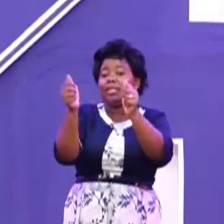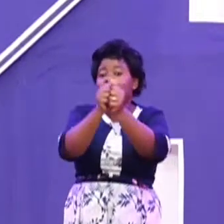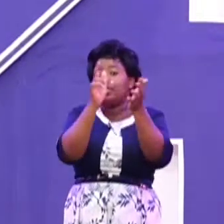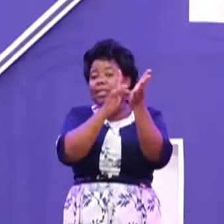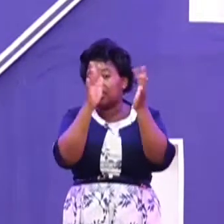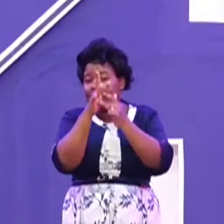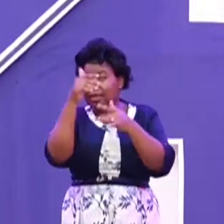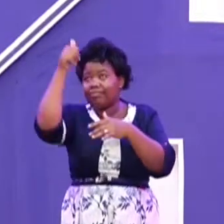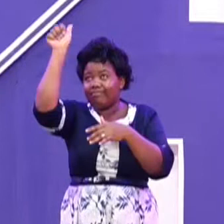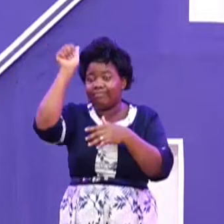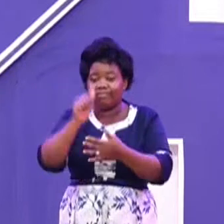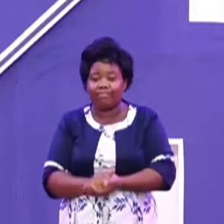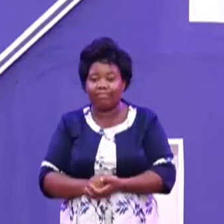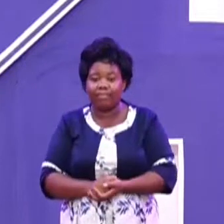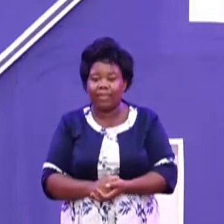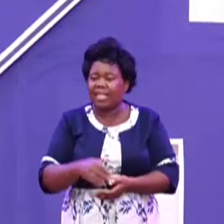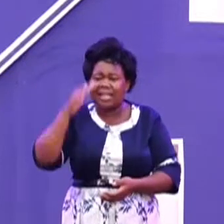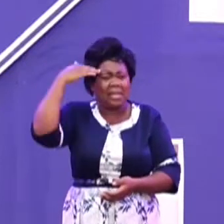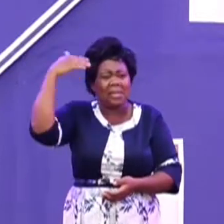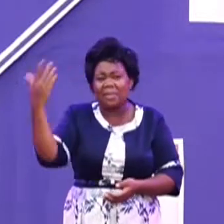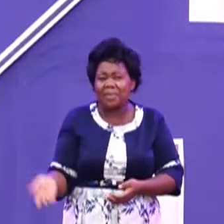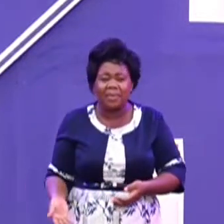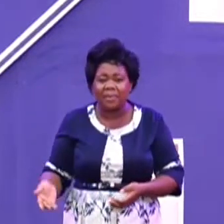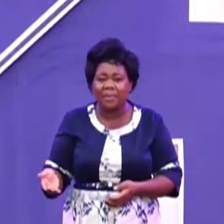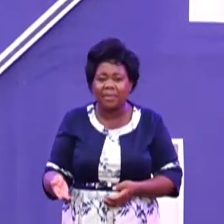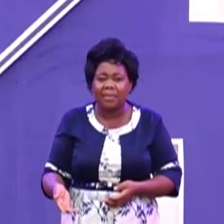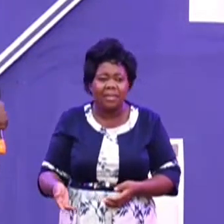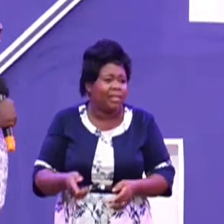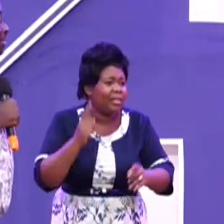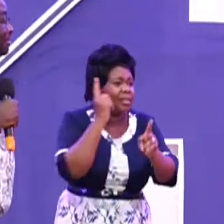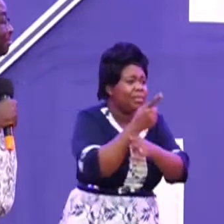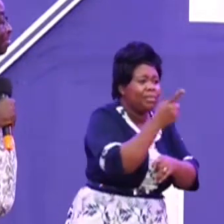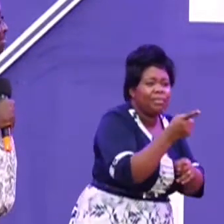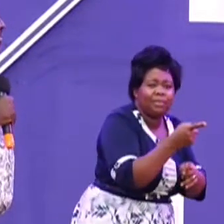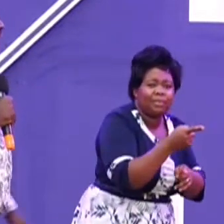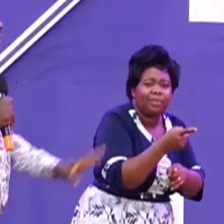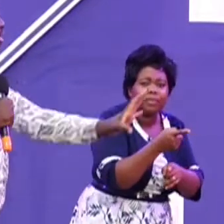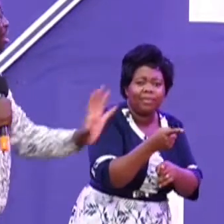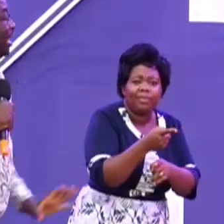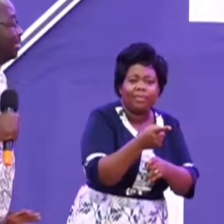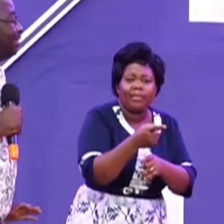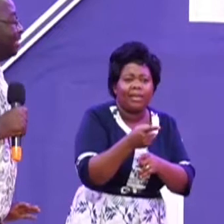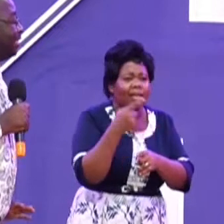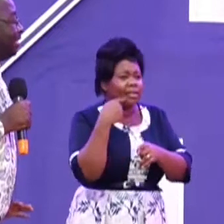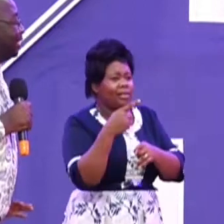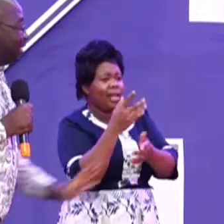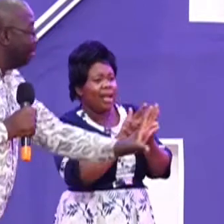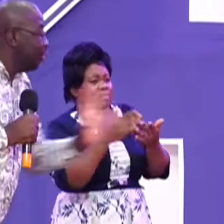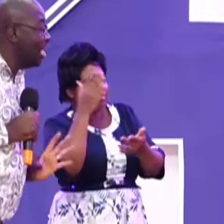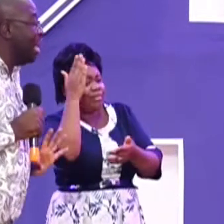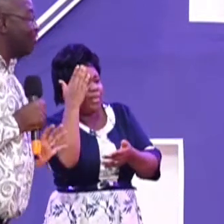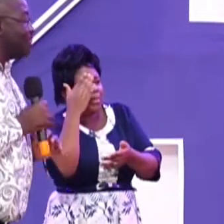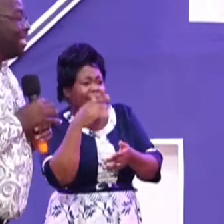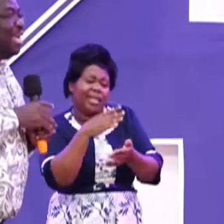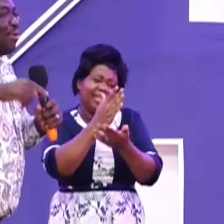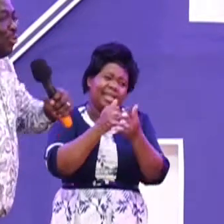Jesus himself. They don't know. Tebamanyi. They just see afua. Balaba afua. Some, you know what? Abamune bamulekao. Some